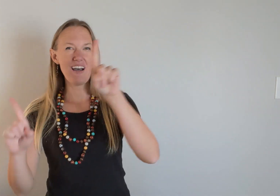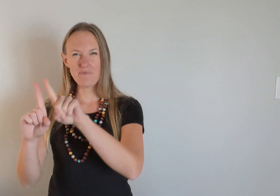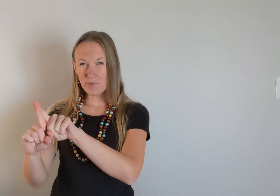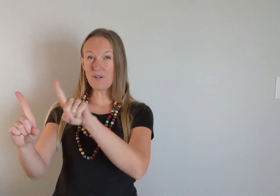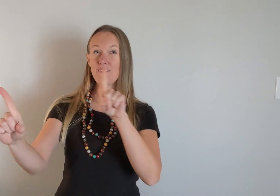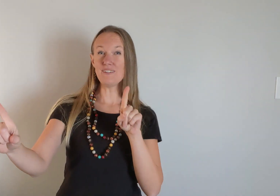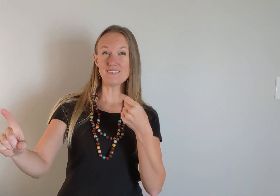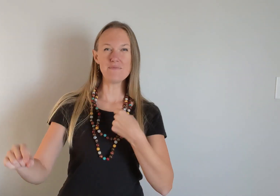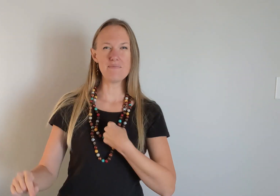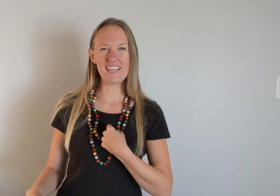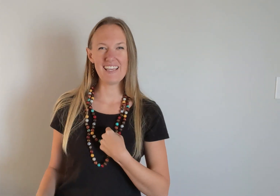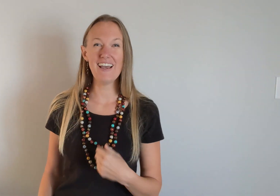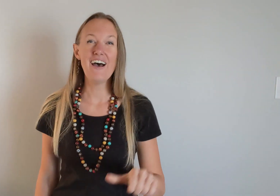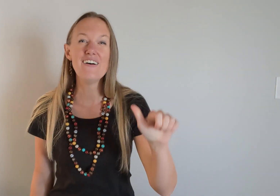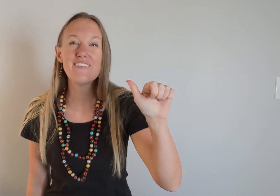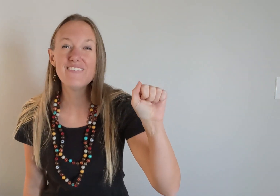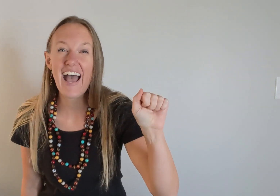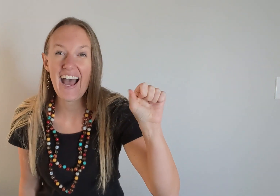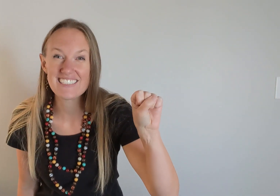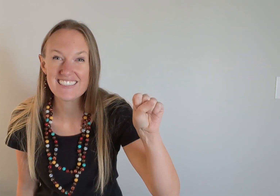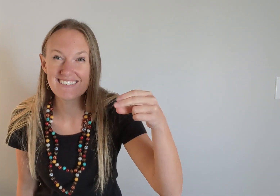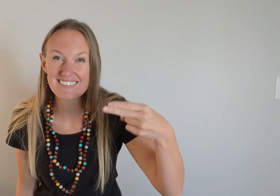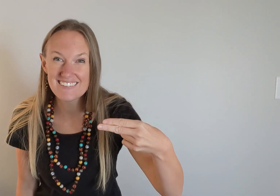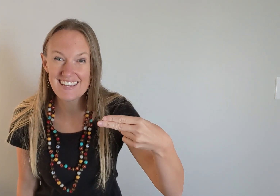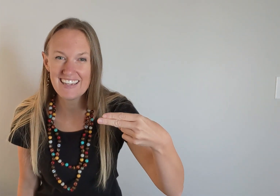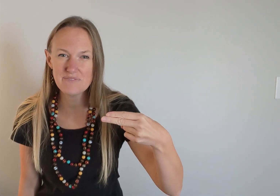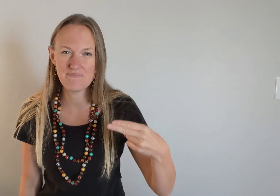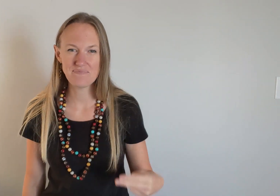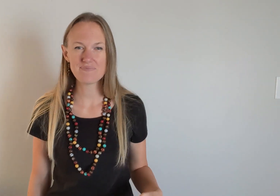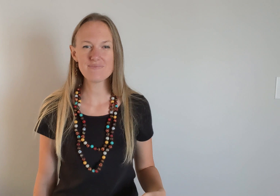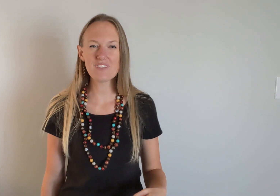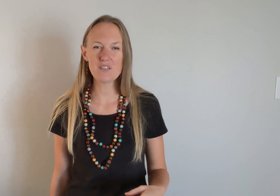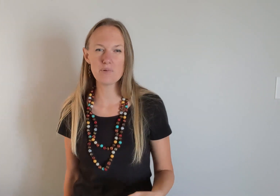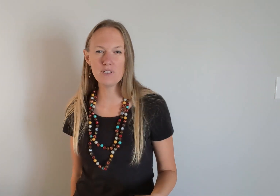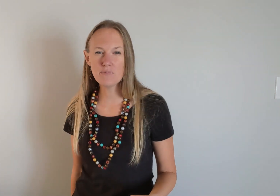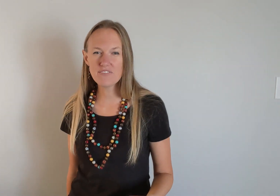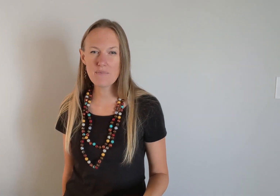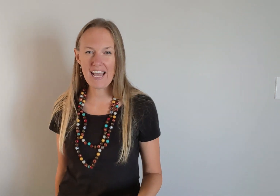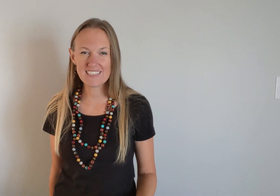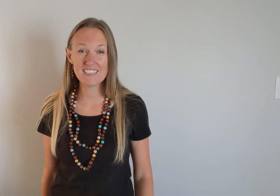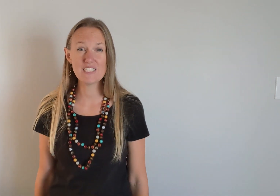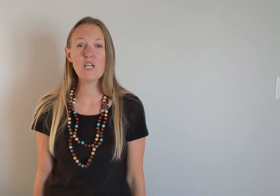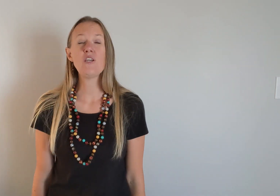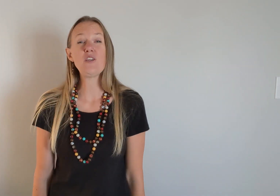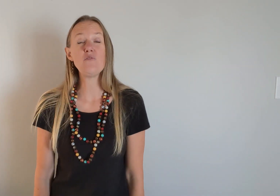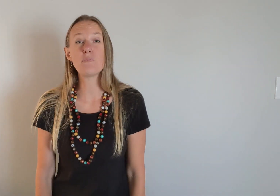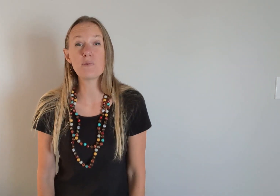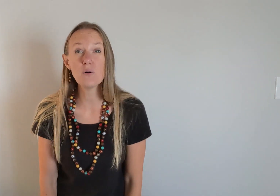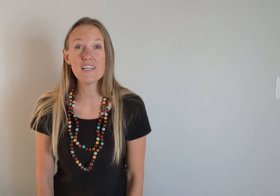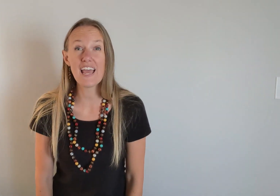have pulled me from ashes. Okay, you pulled me from ashes. You've broken